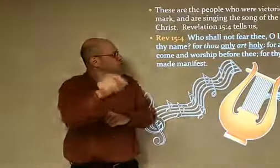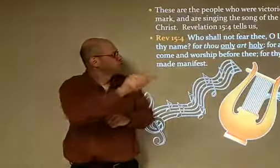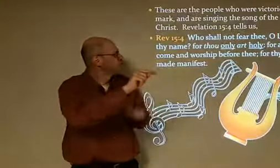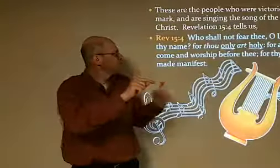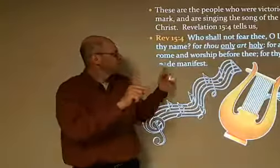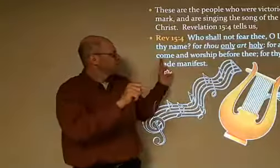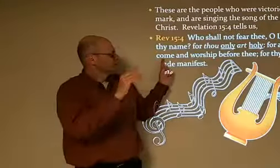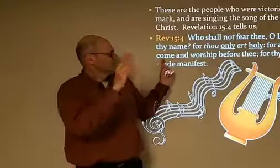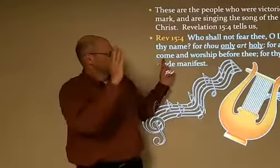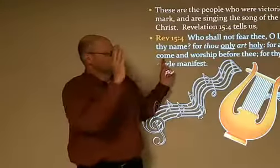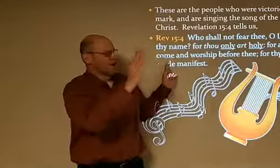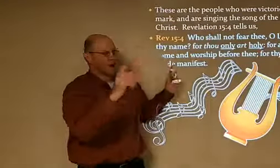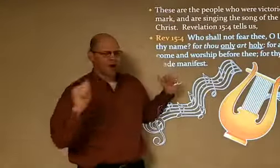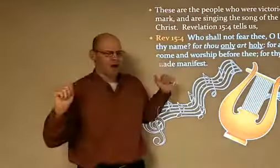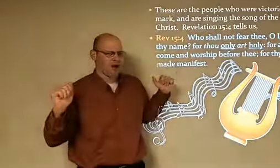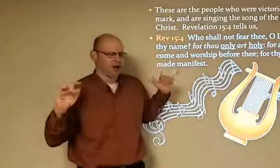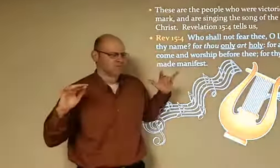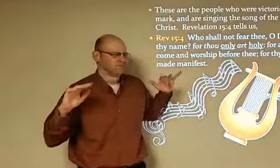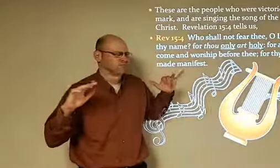For all nations shall come